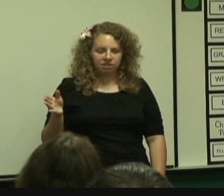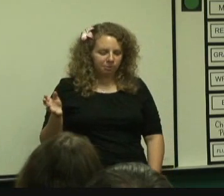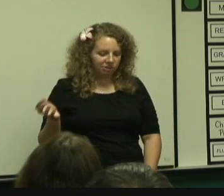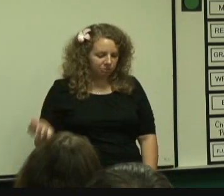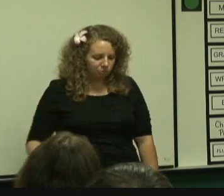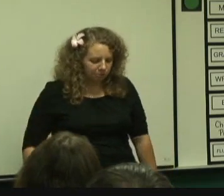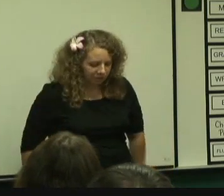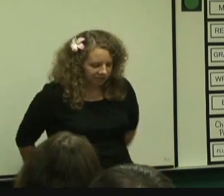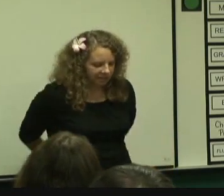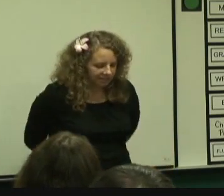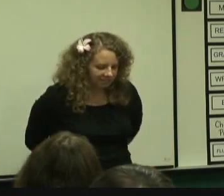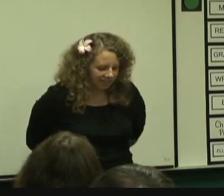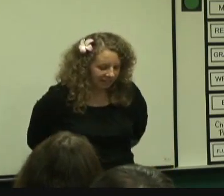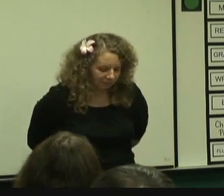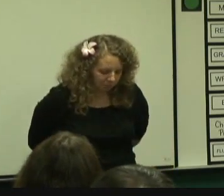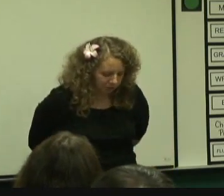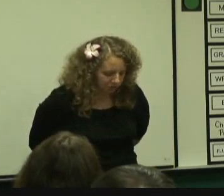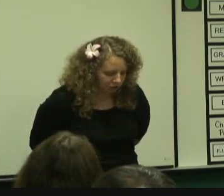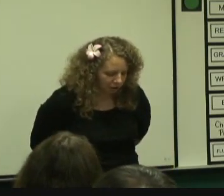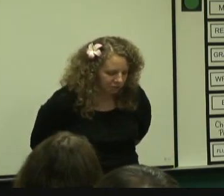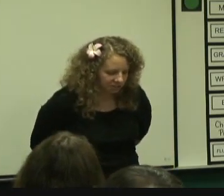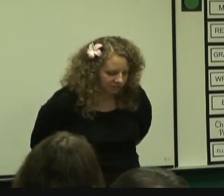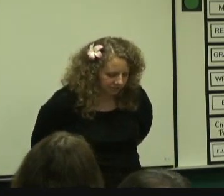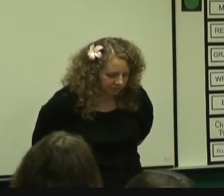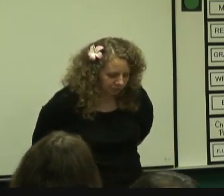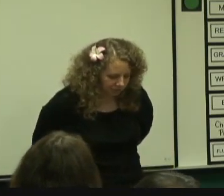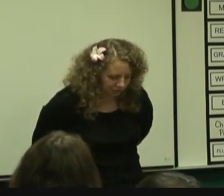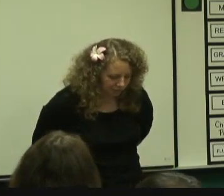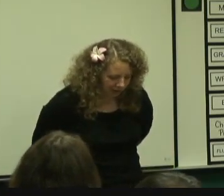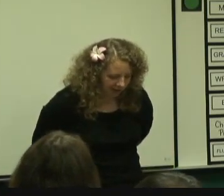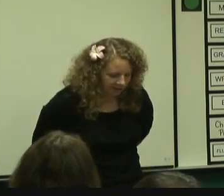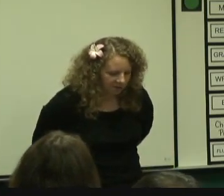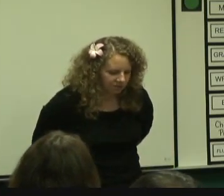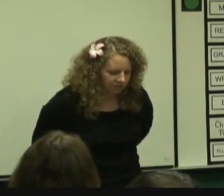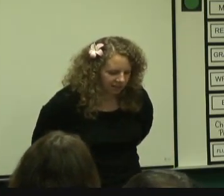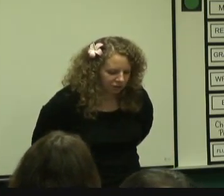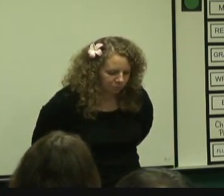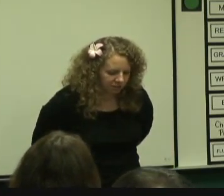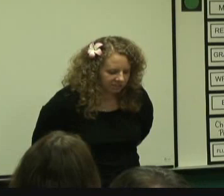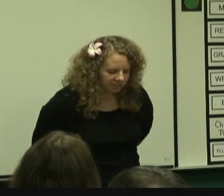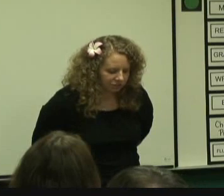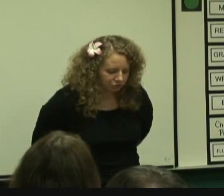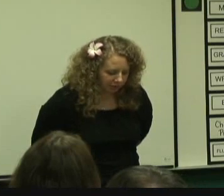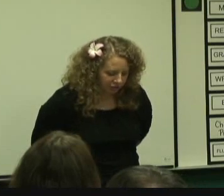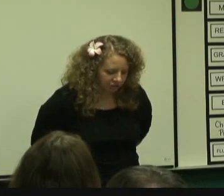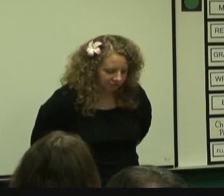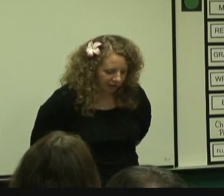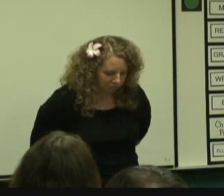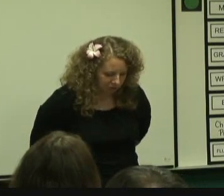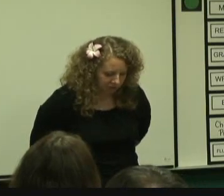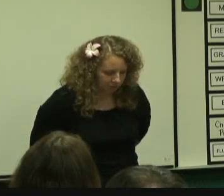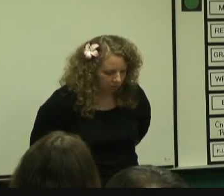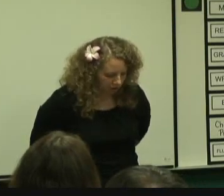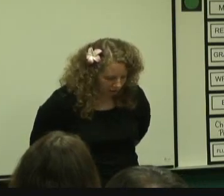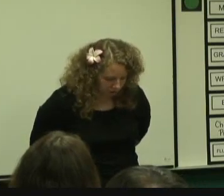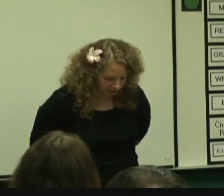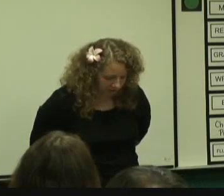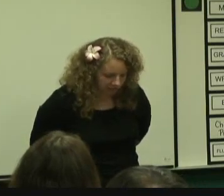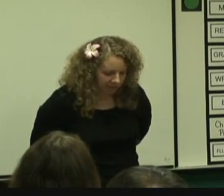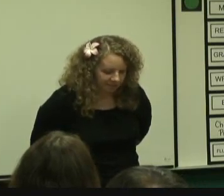to the person. What the book says is that if a person or object is visible or nearby, the signer points in the direction of that person or object. If